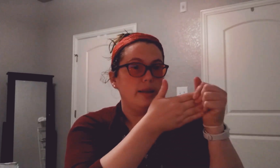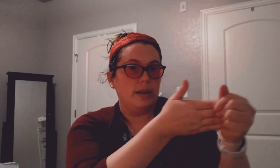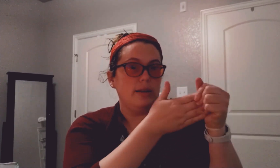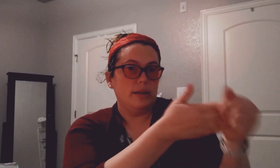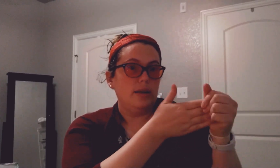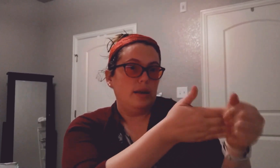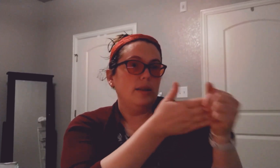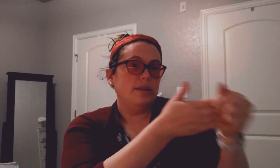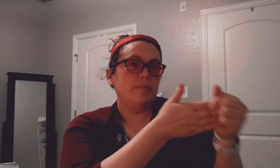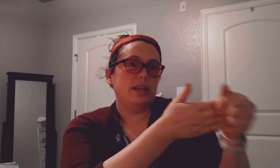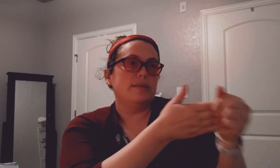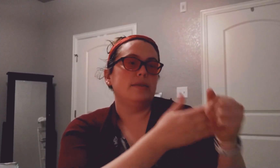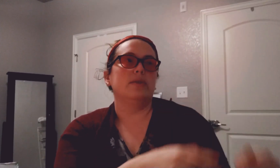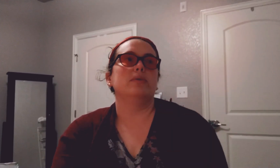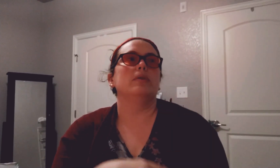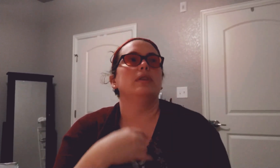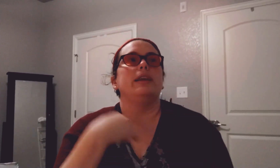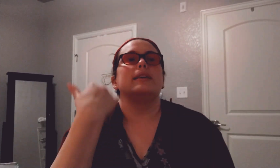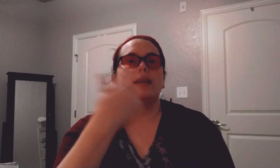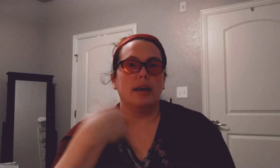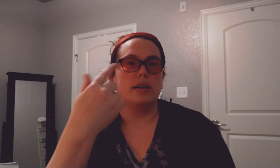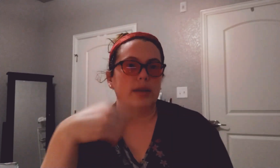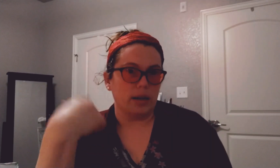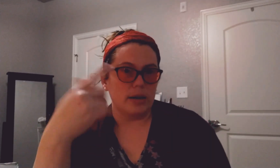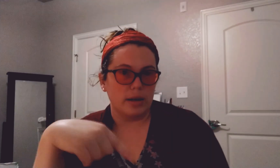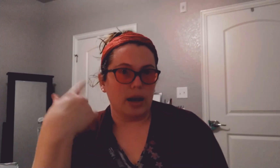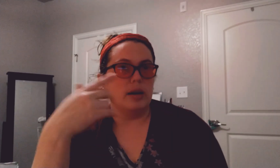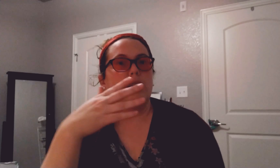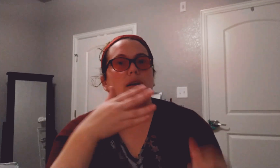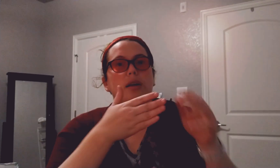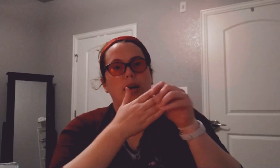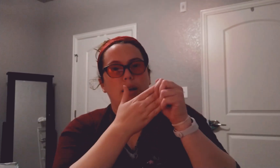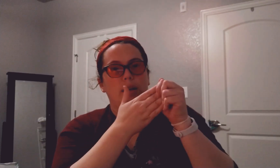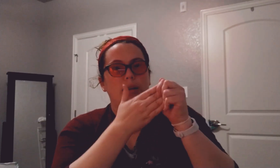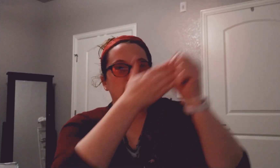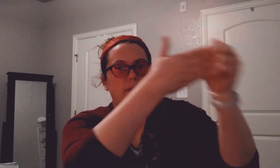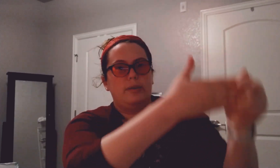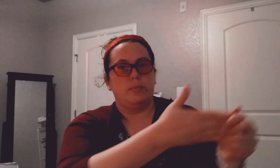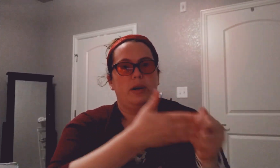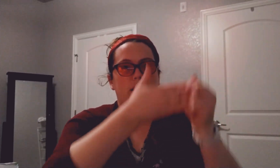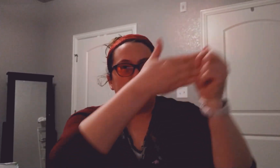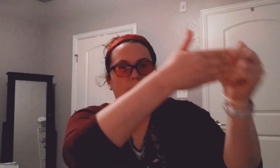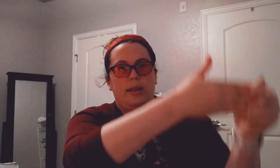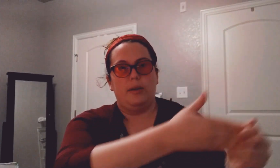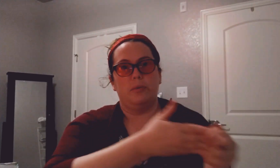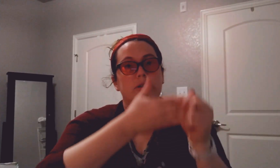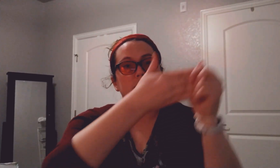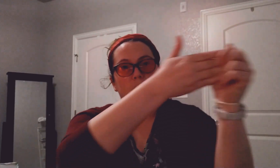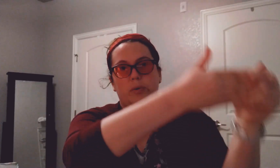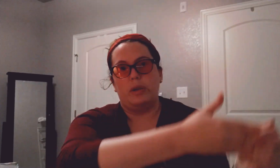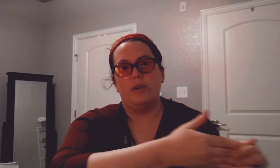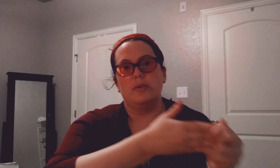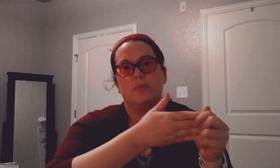Lead. This means to lead again and again and again. And this one, which is the one we used,